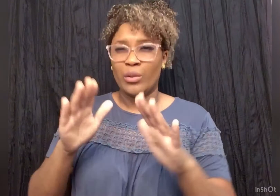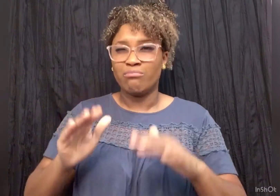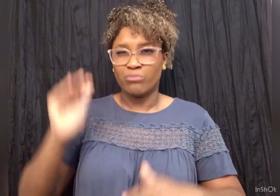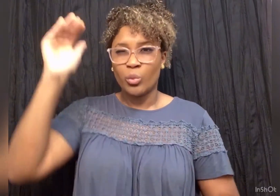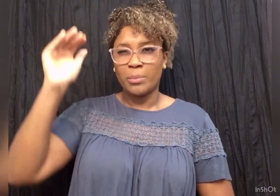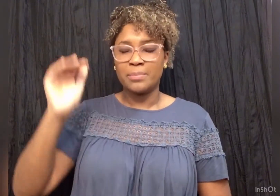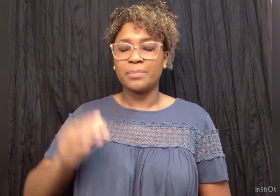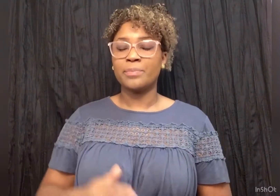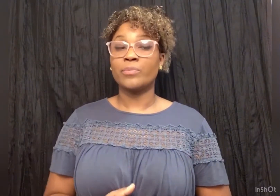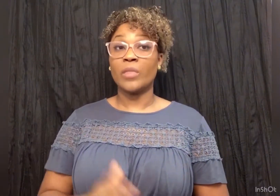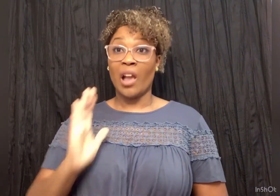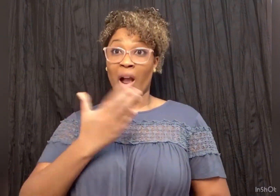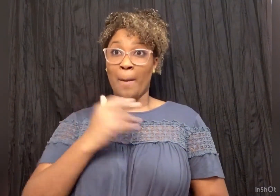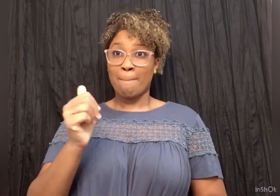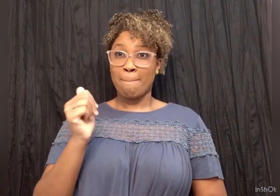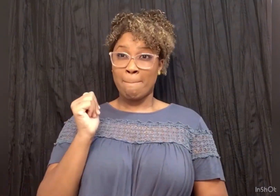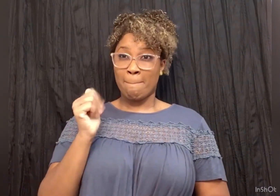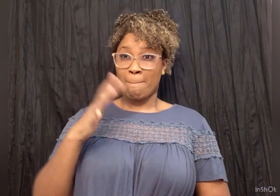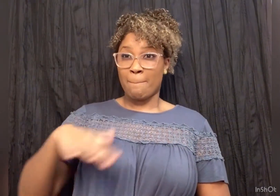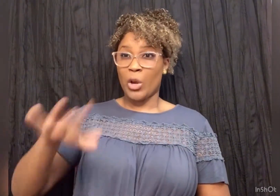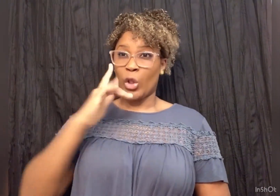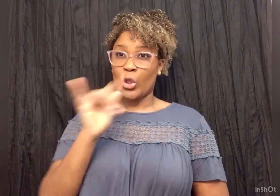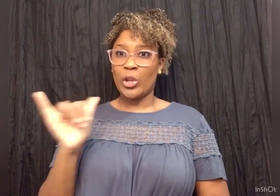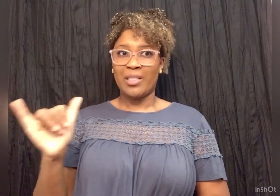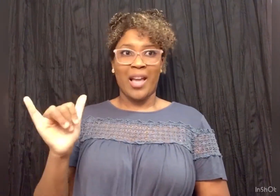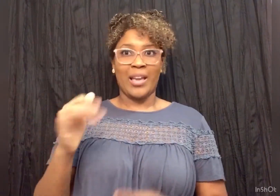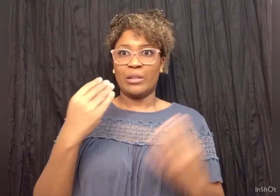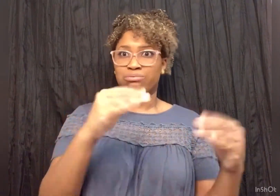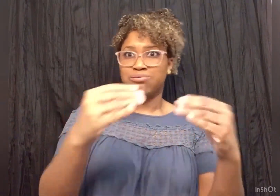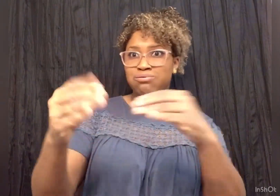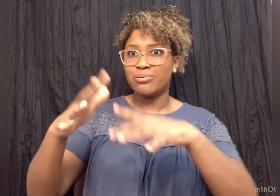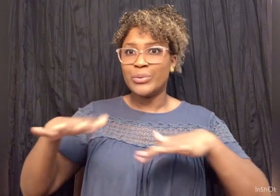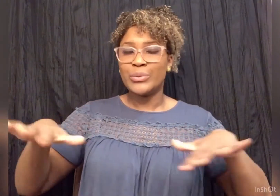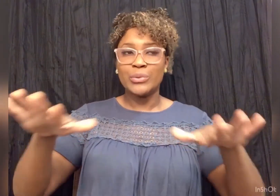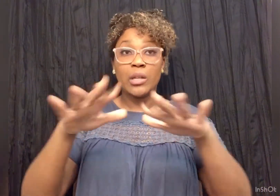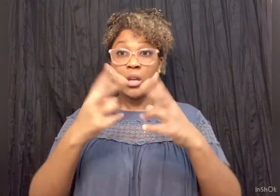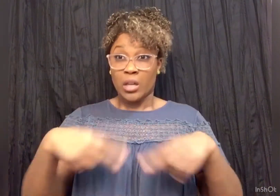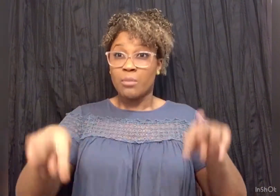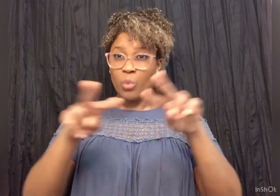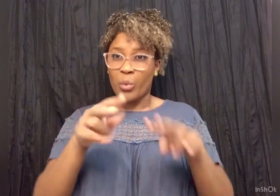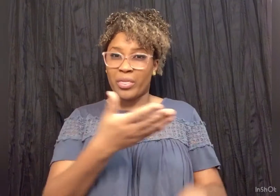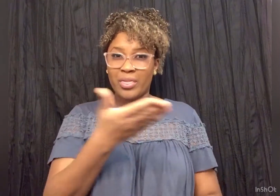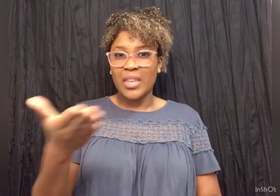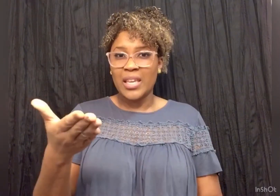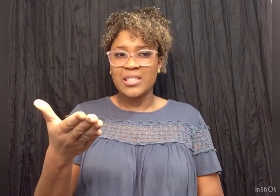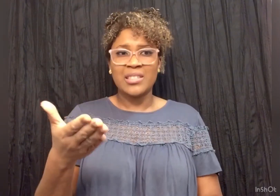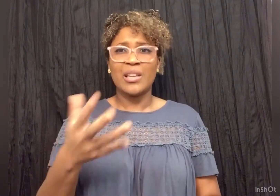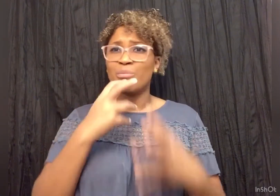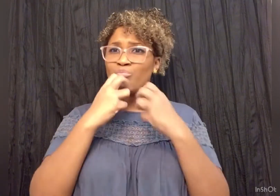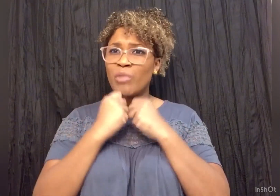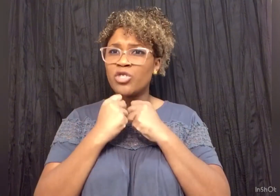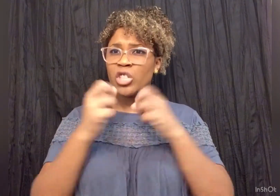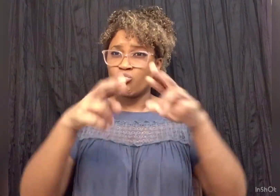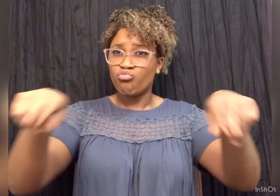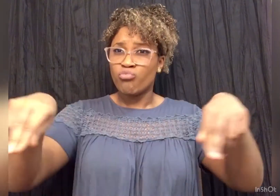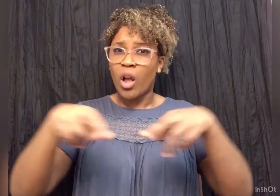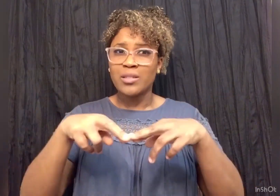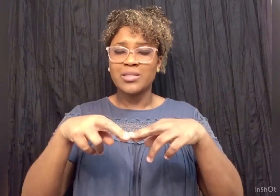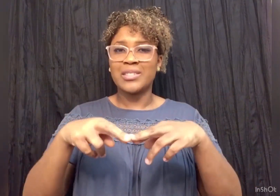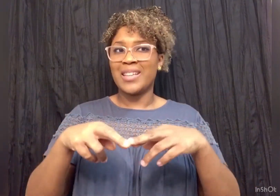backyard looked like a marketplace. Valuable objects, precious rugs, silver candlesticks,